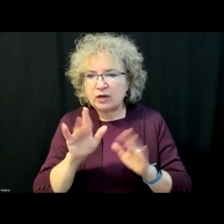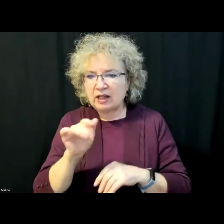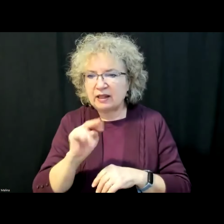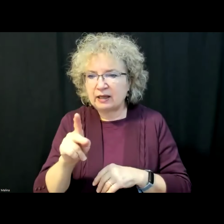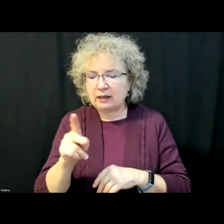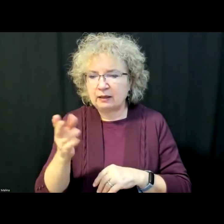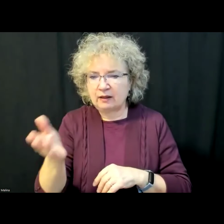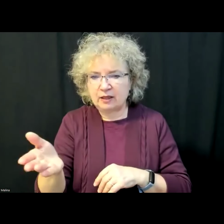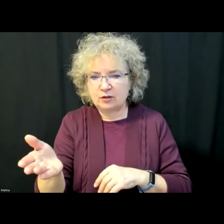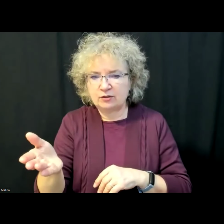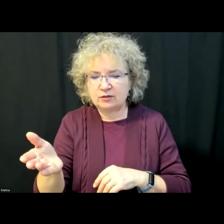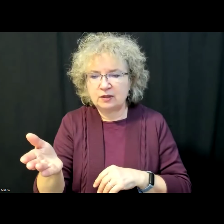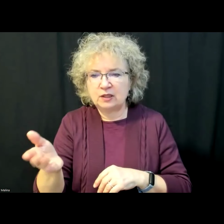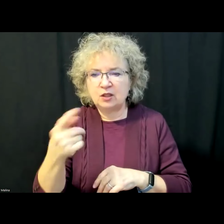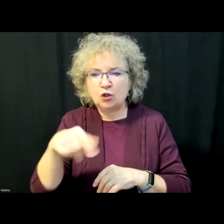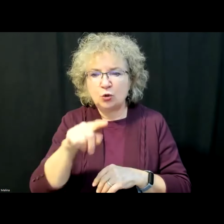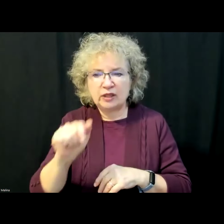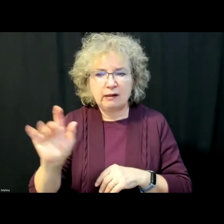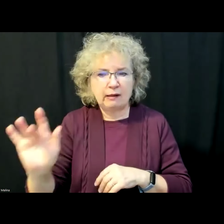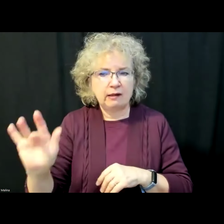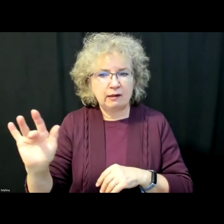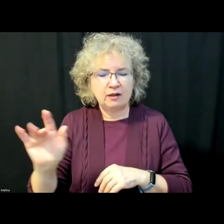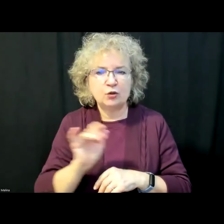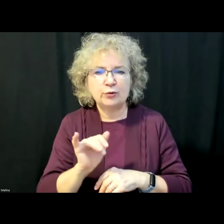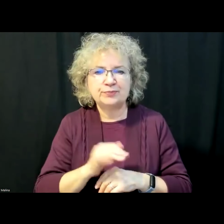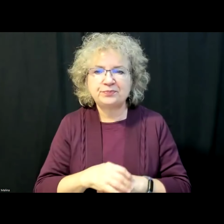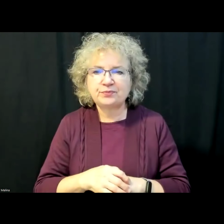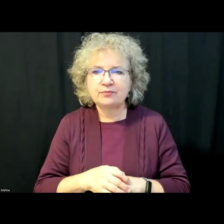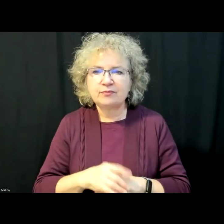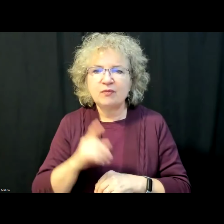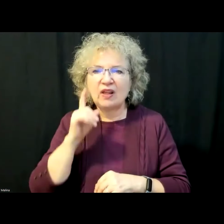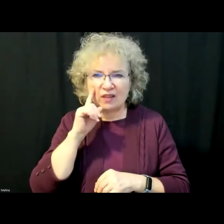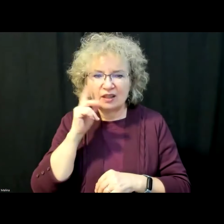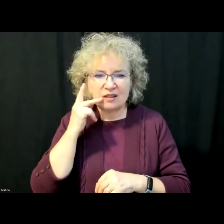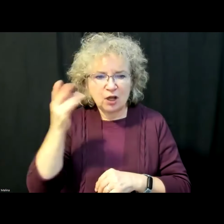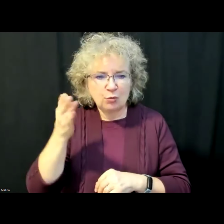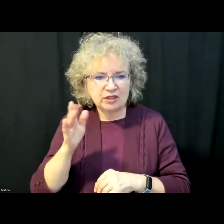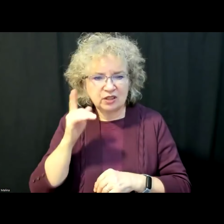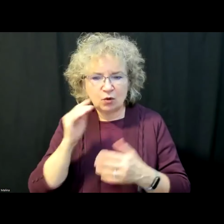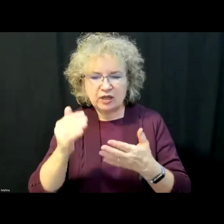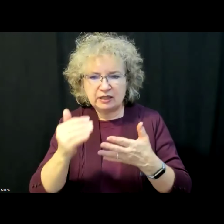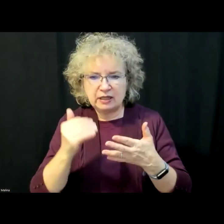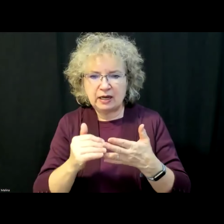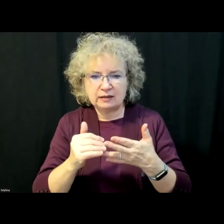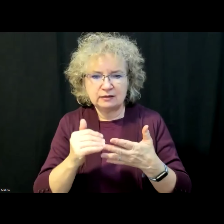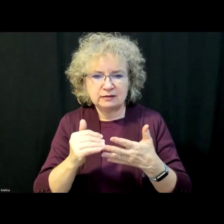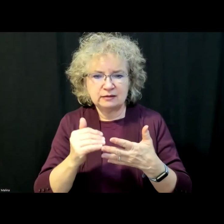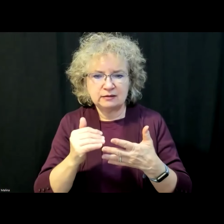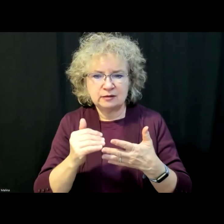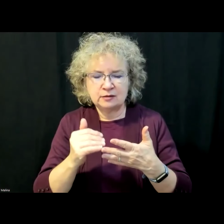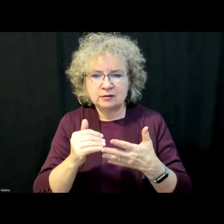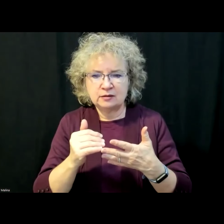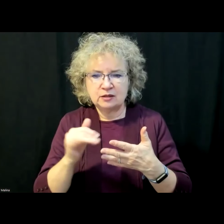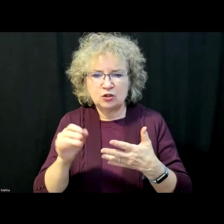is right there and you can click on that as well. So I believe I saw our presenters for the next presentation. Um,